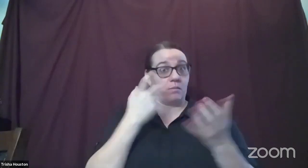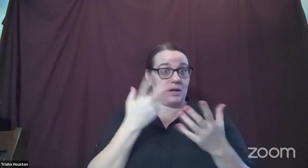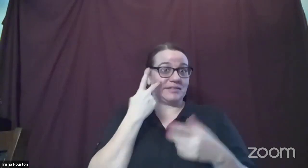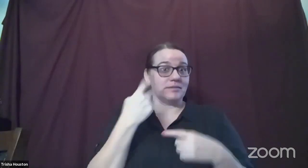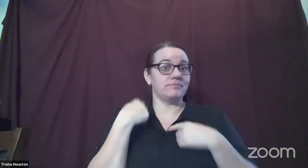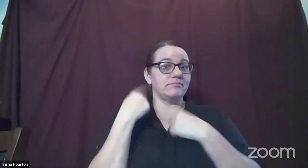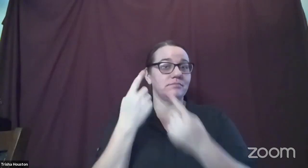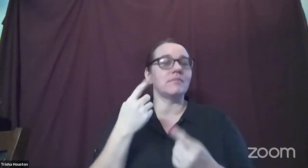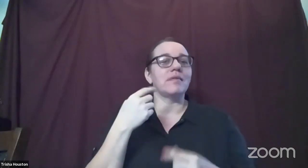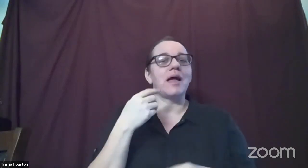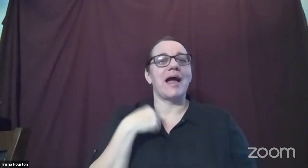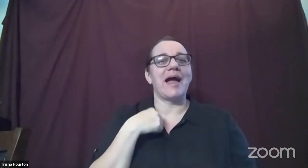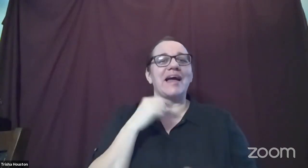able to hear community comments.